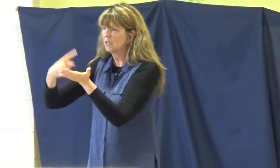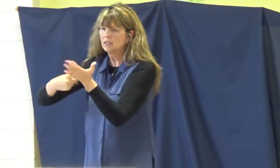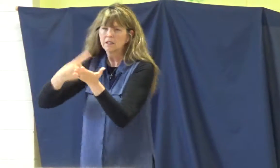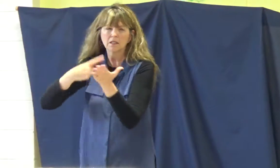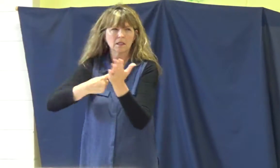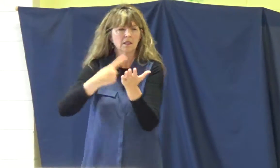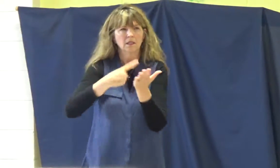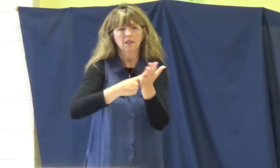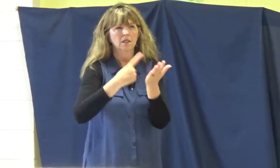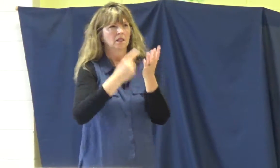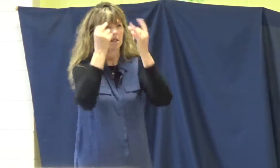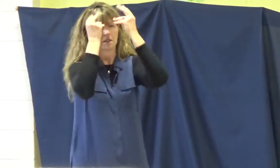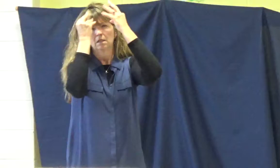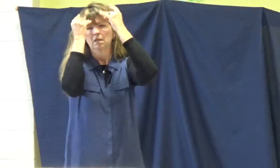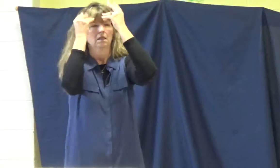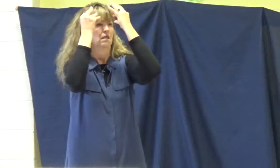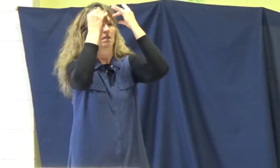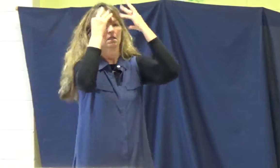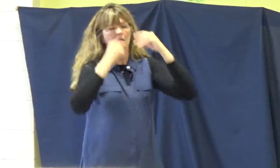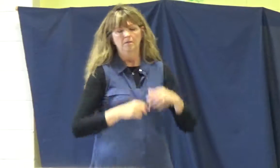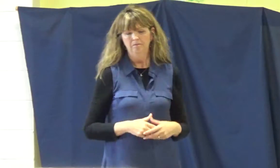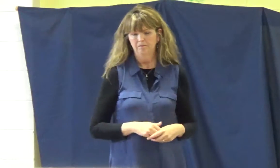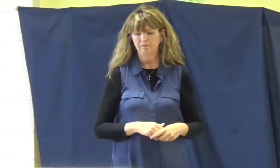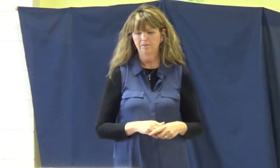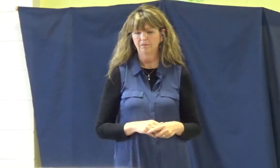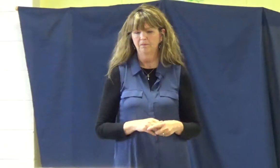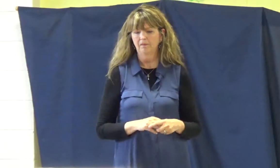by talking, discussing,